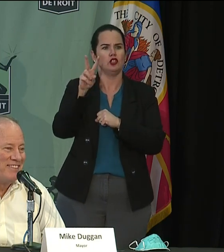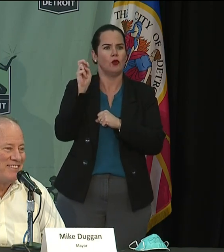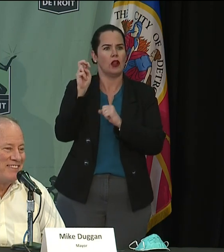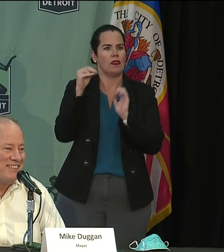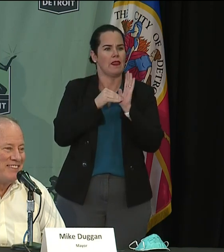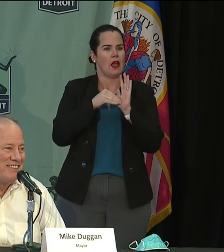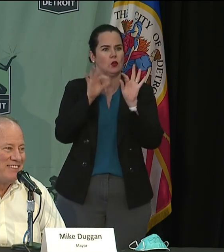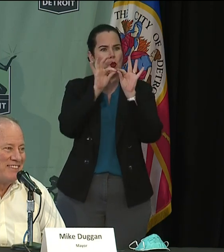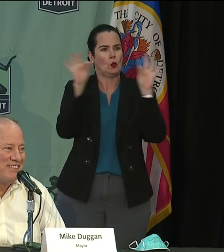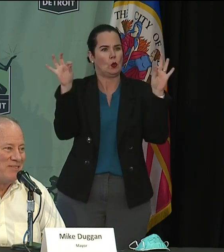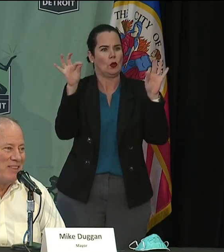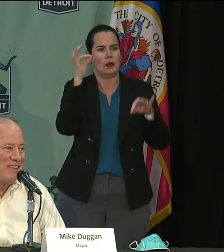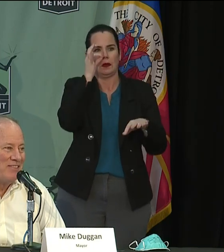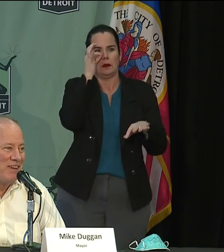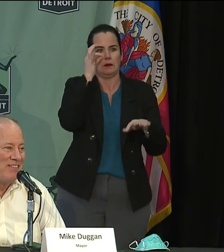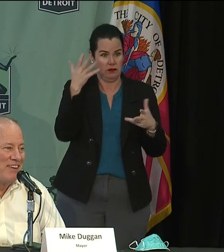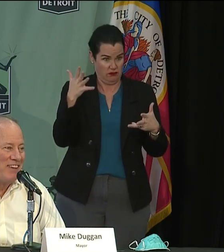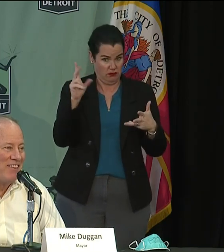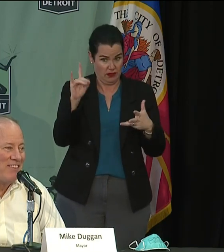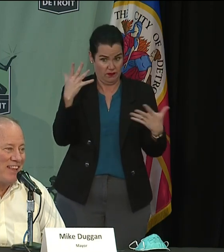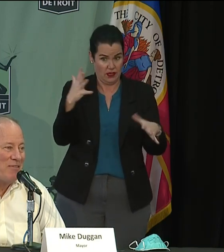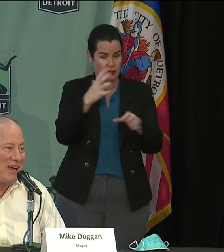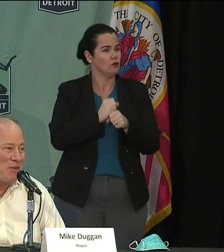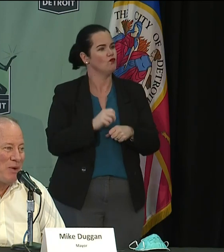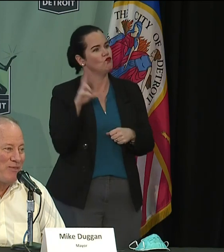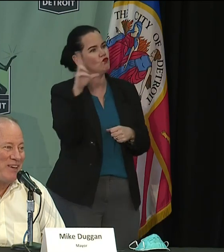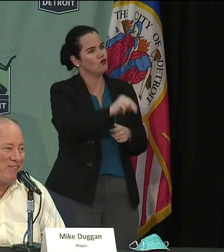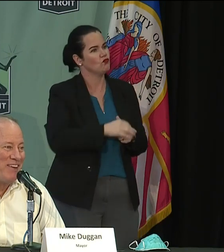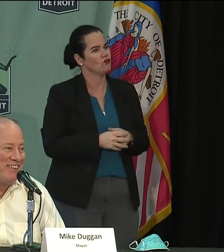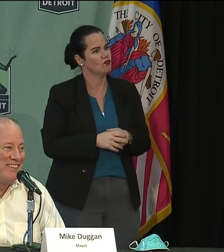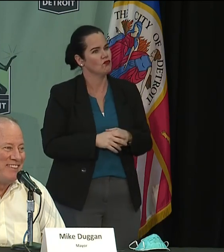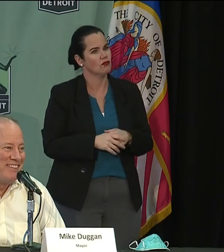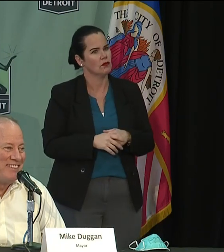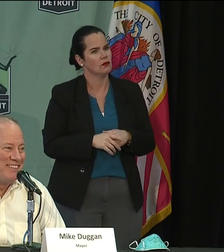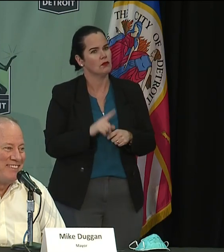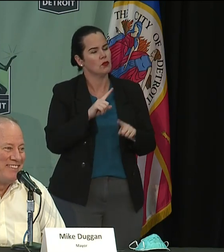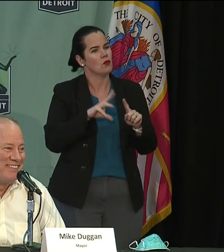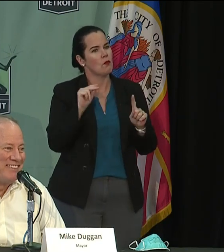Okay. And I have to tell him I'm glad we had the one for him, though.